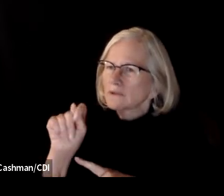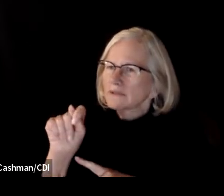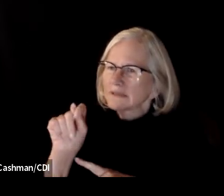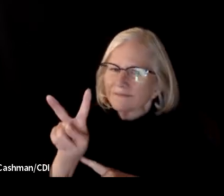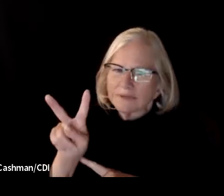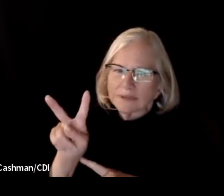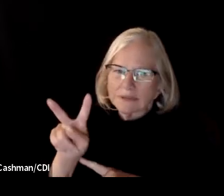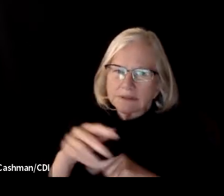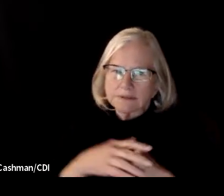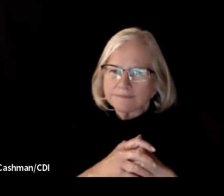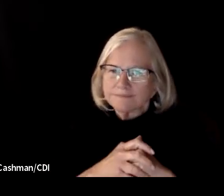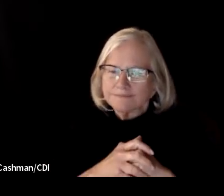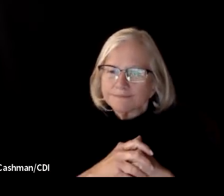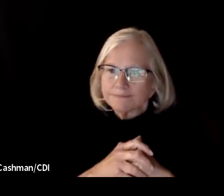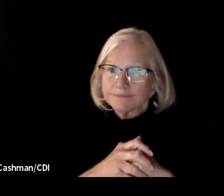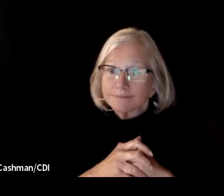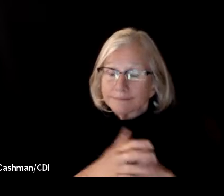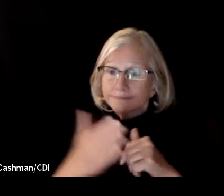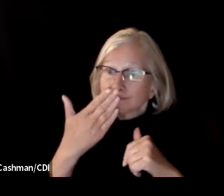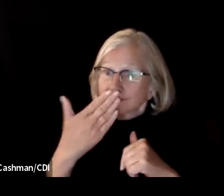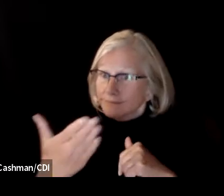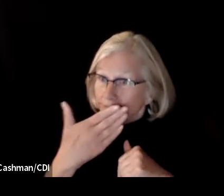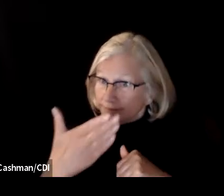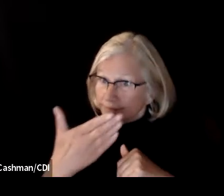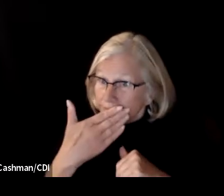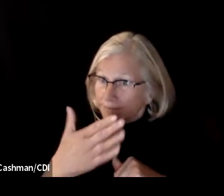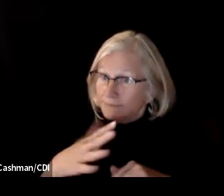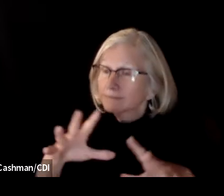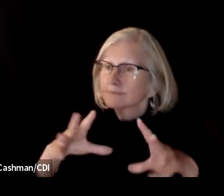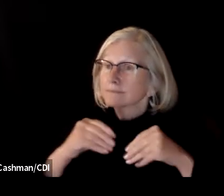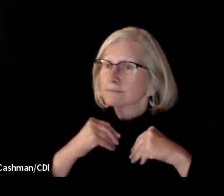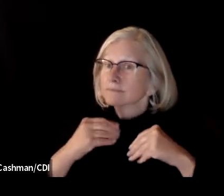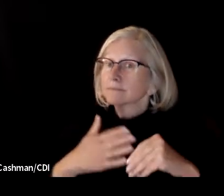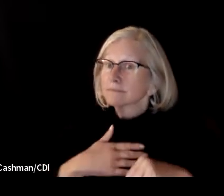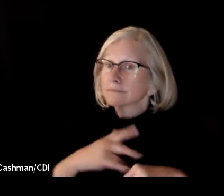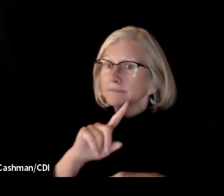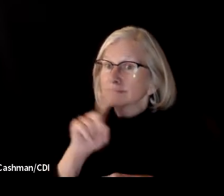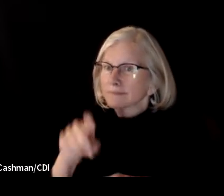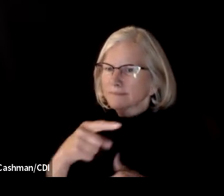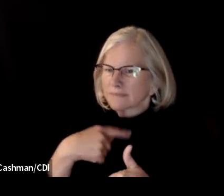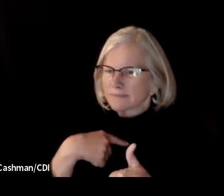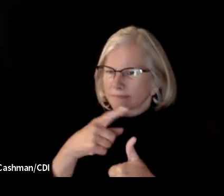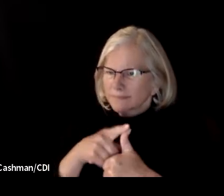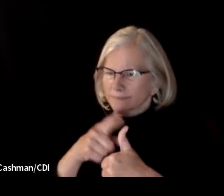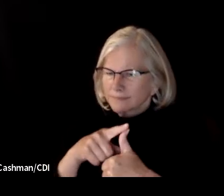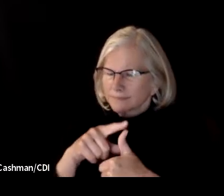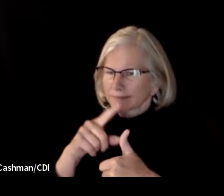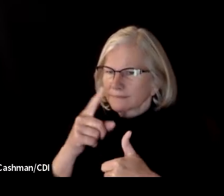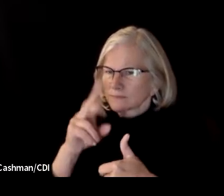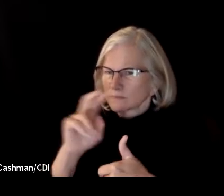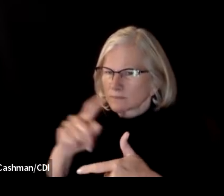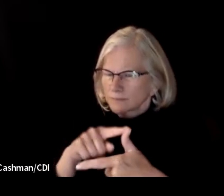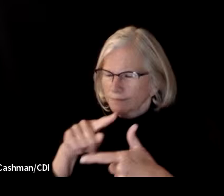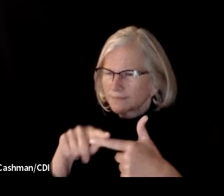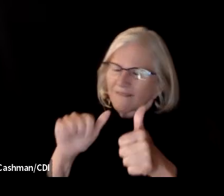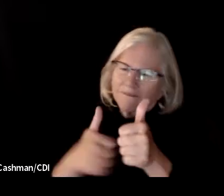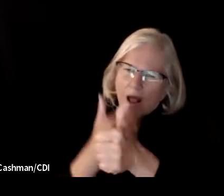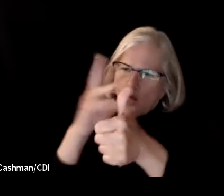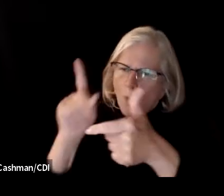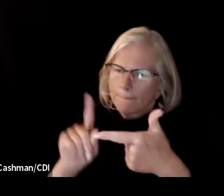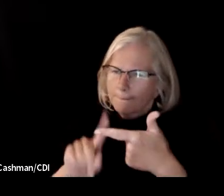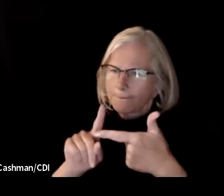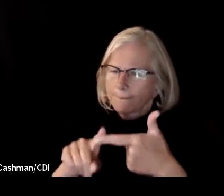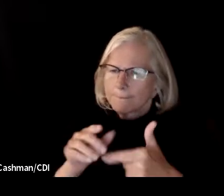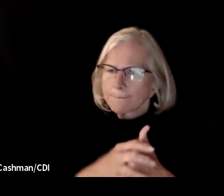you so much for taking my question. I have a question and a quick follow-up. First of all, if a student or a staff member does